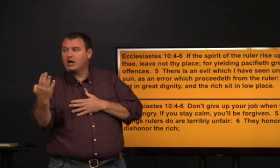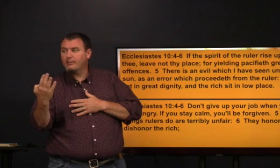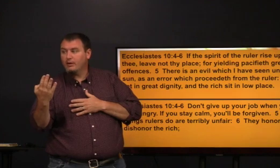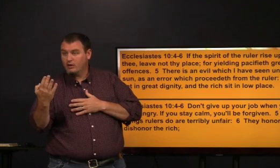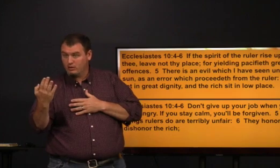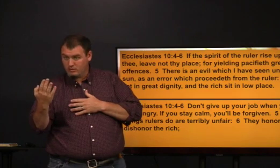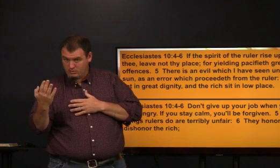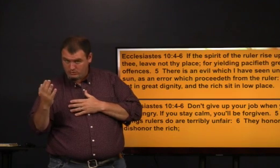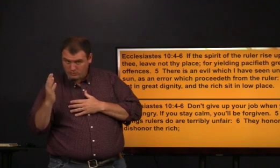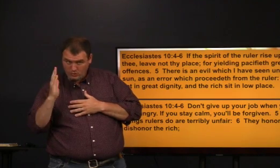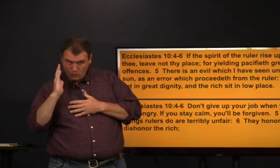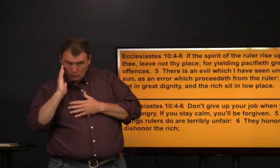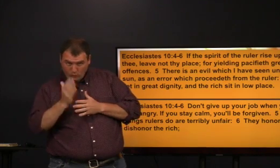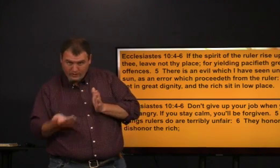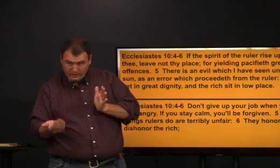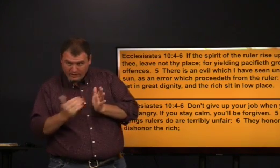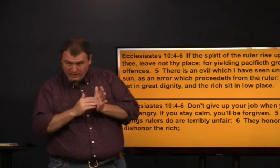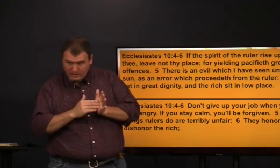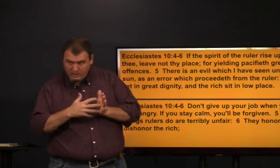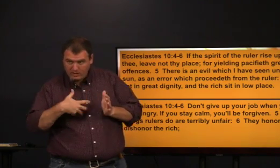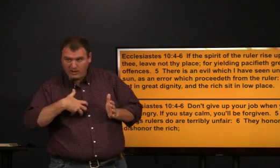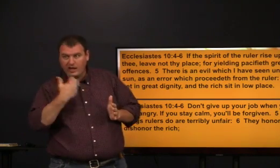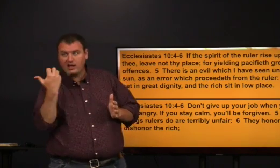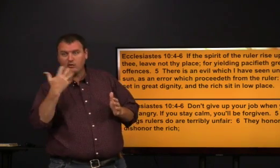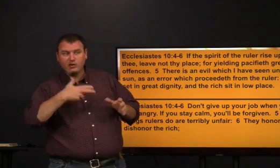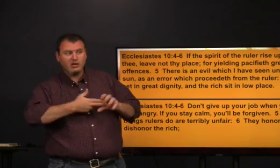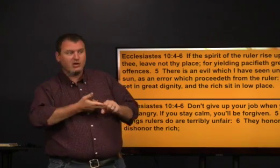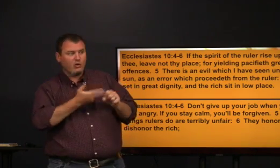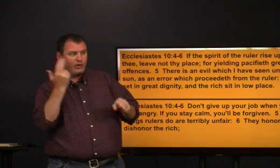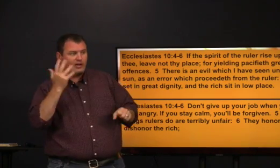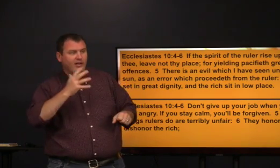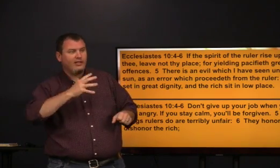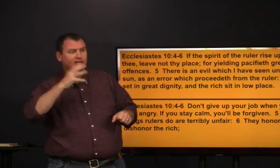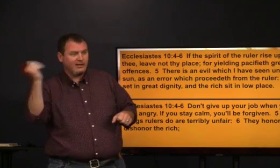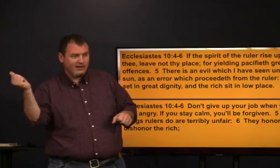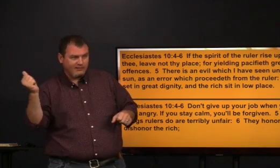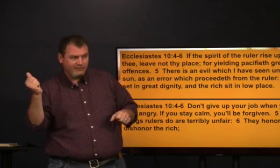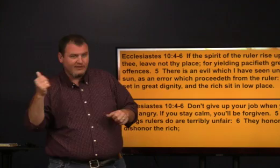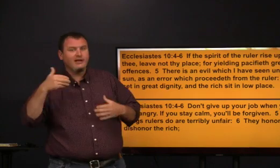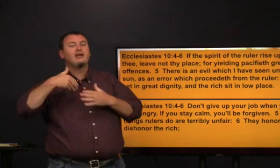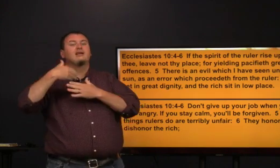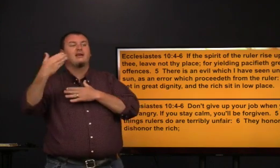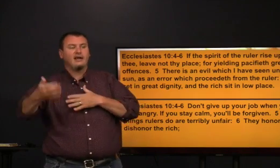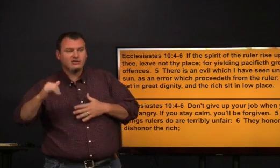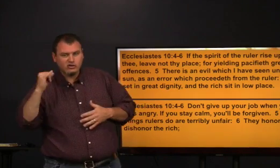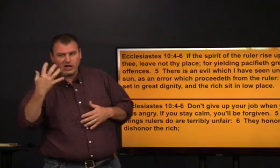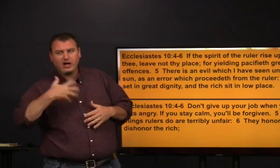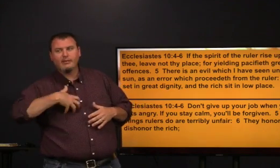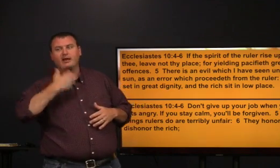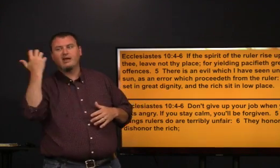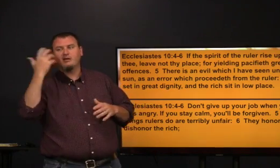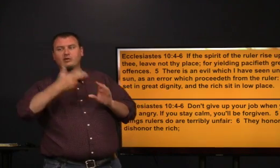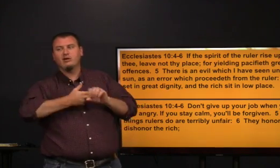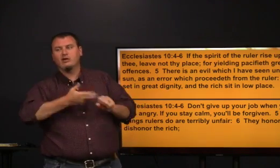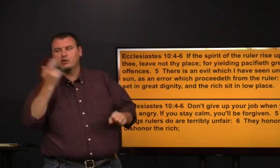job. Will again, angry, quit, leave. Next job, angry,